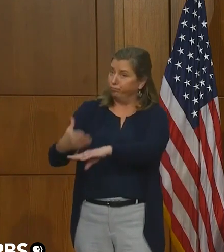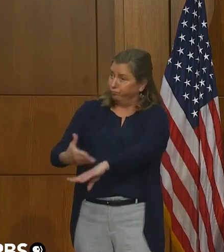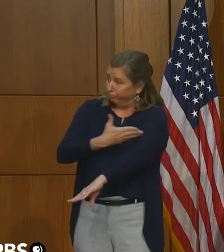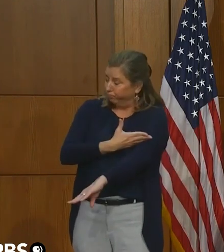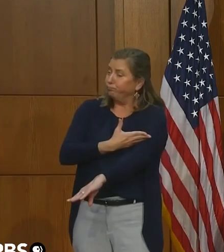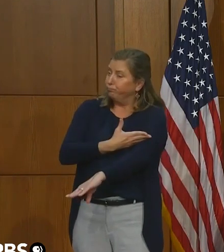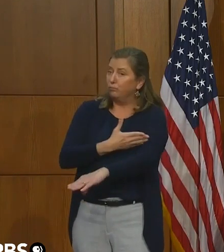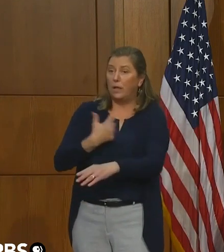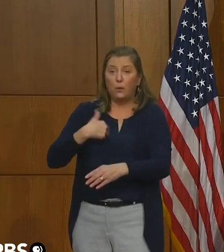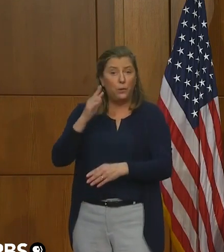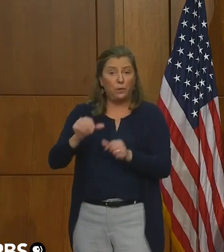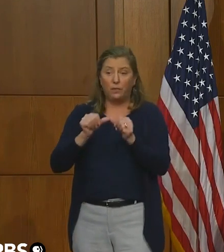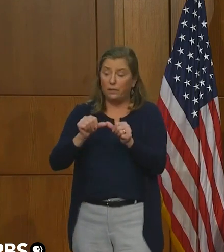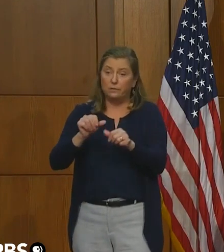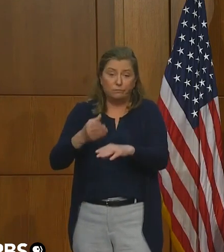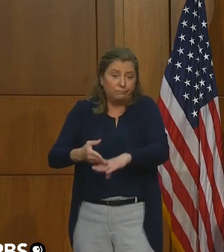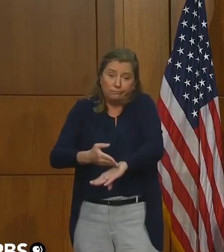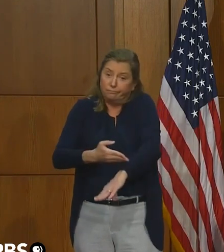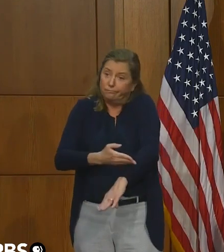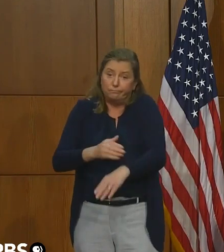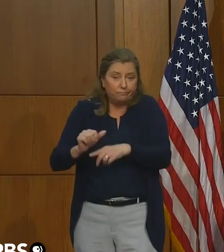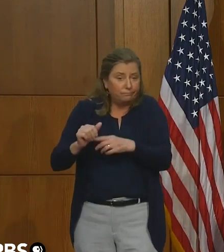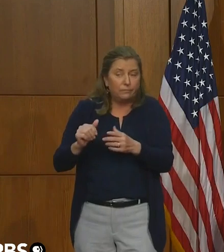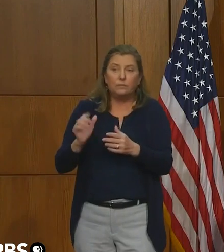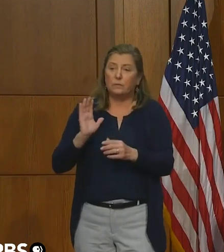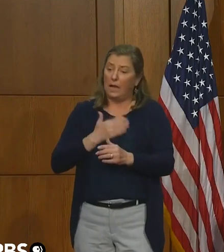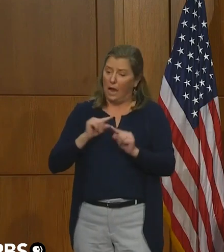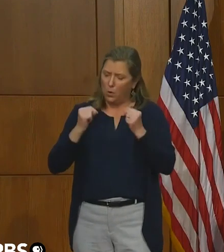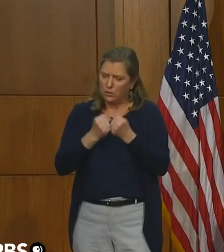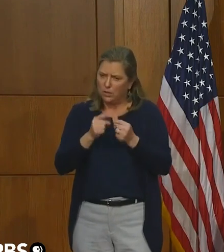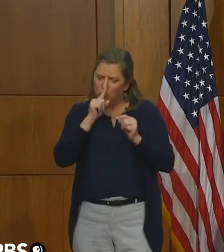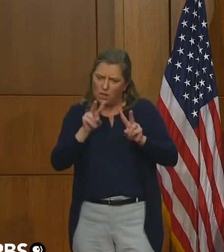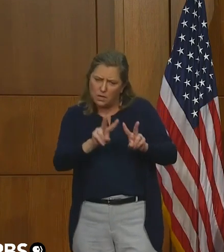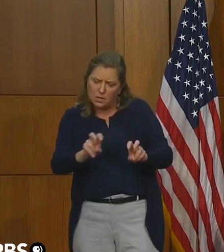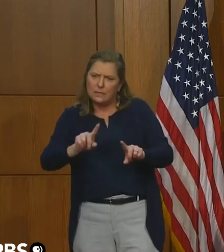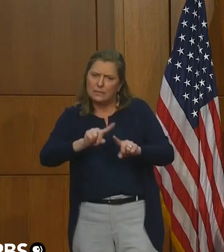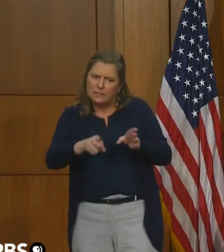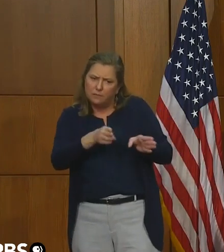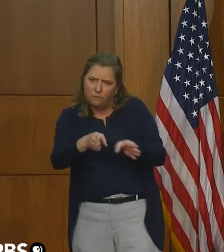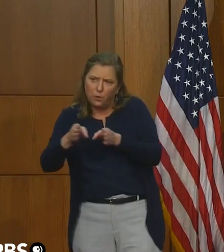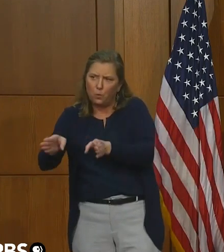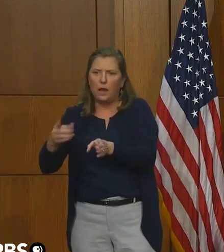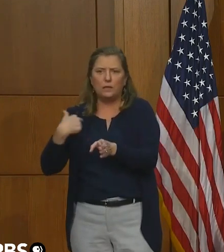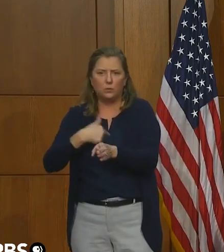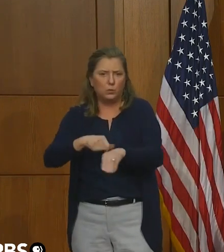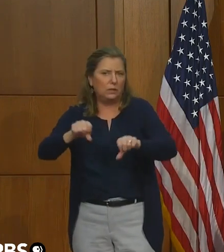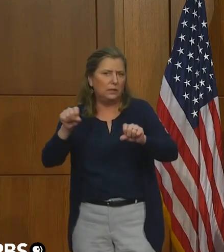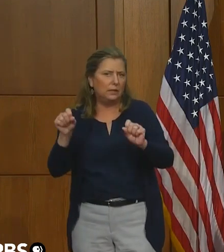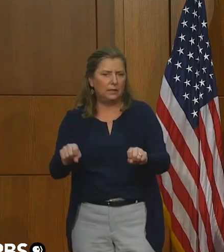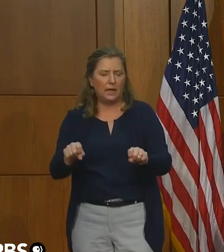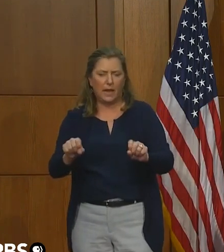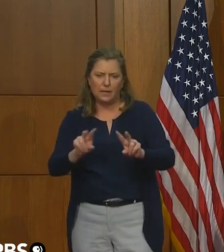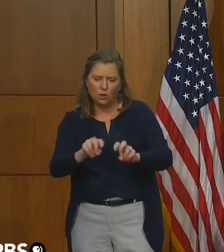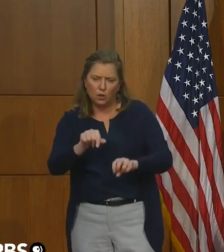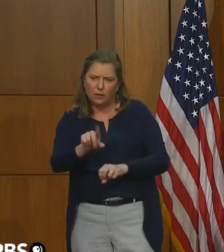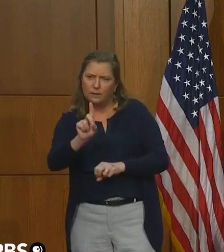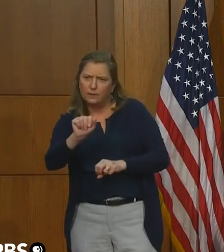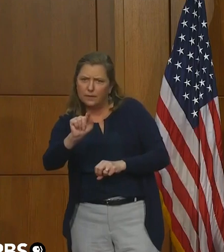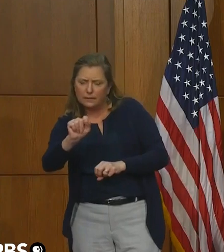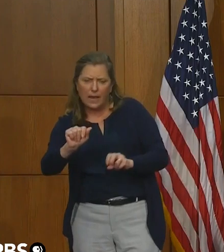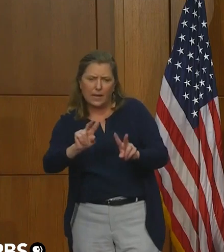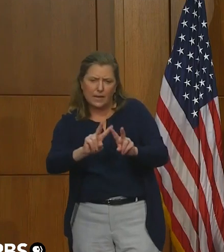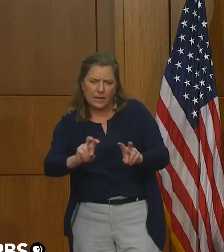we will continue to work on that. We have a team that's really looking at a number of different ways that we can look at this data